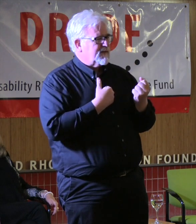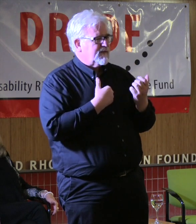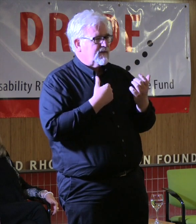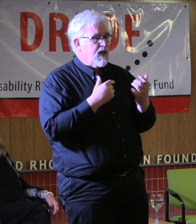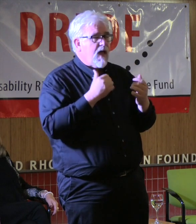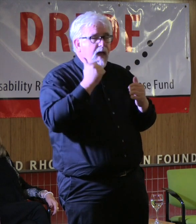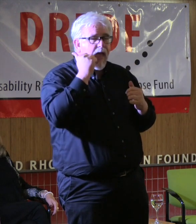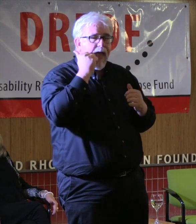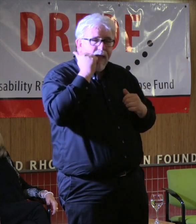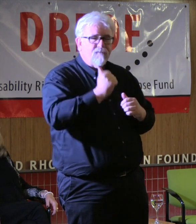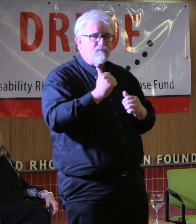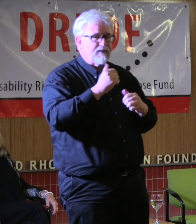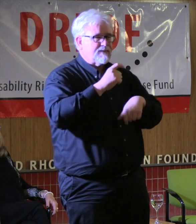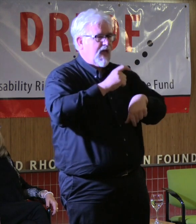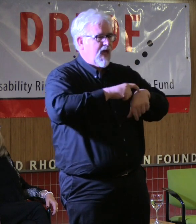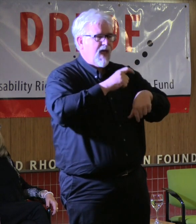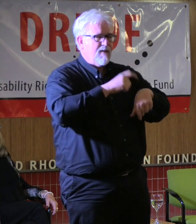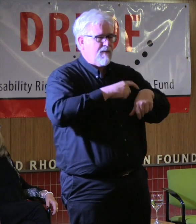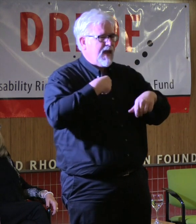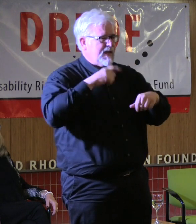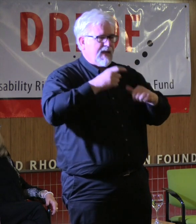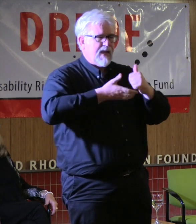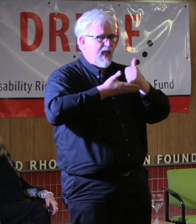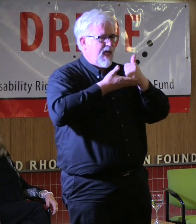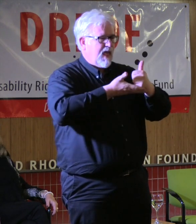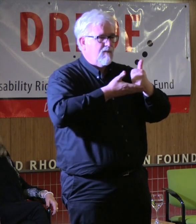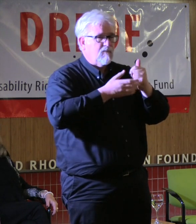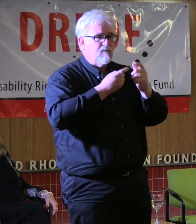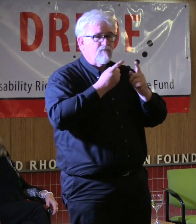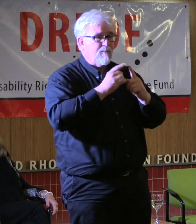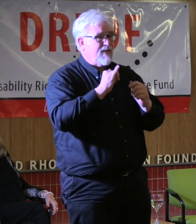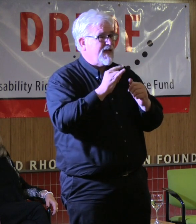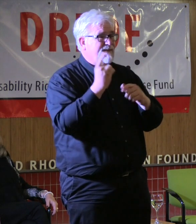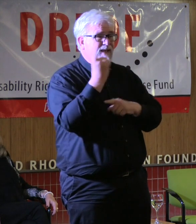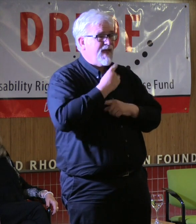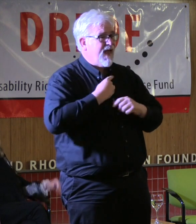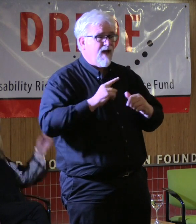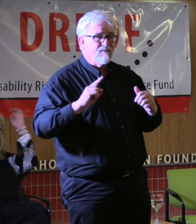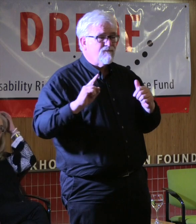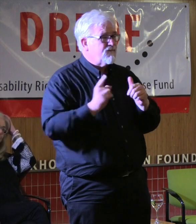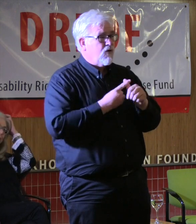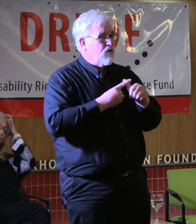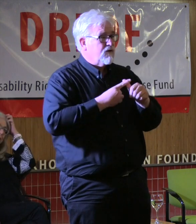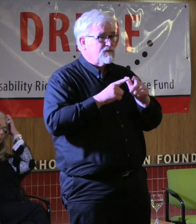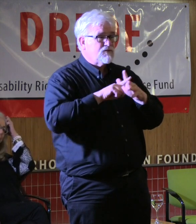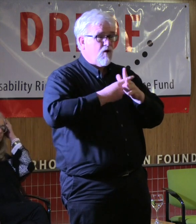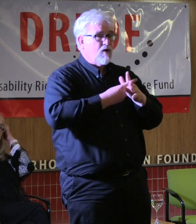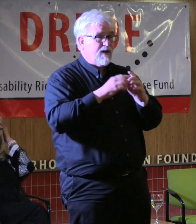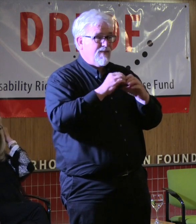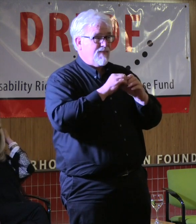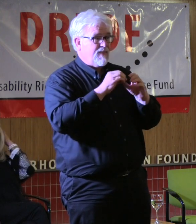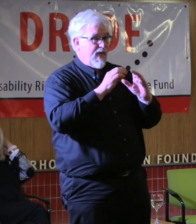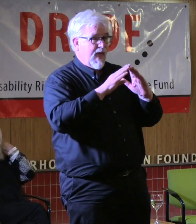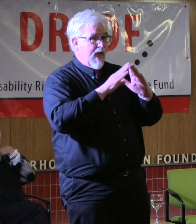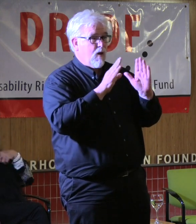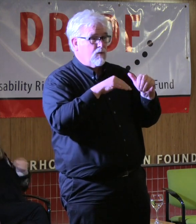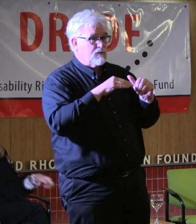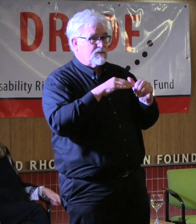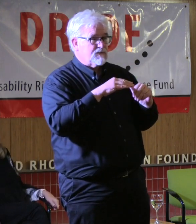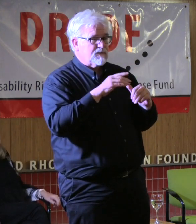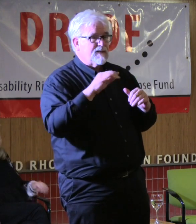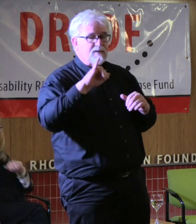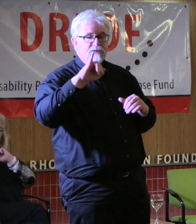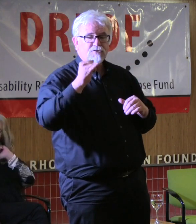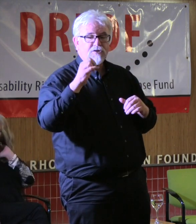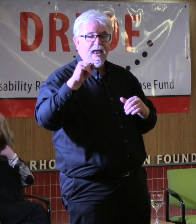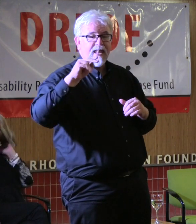at every instant of time. From the day I first started in the House, when Jennings